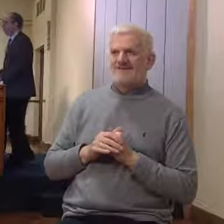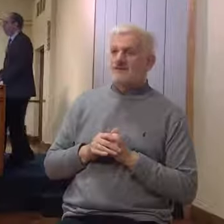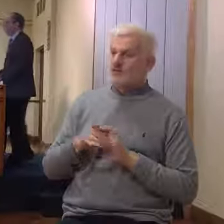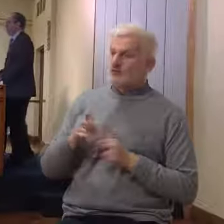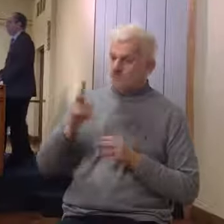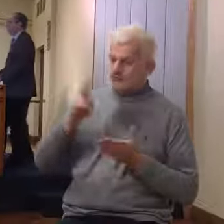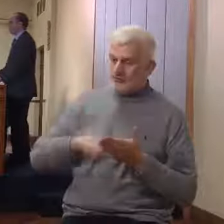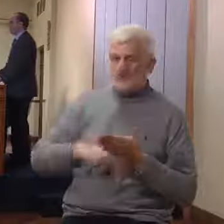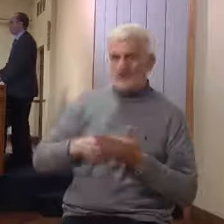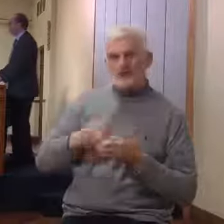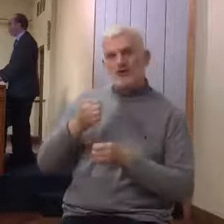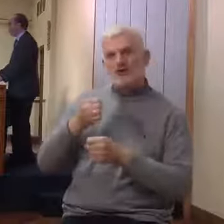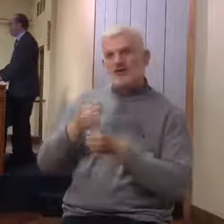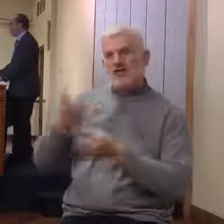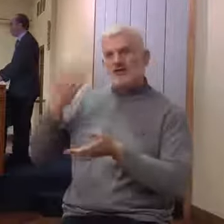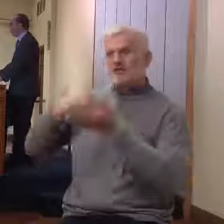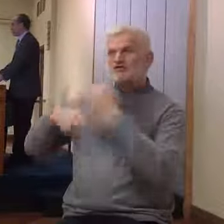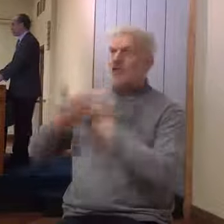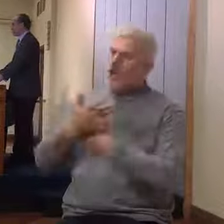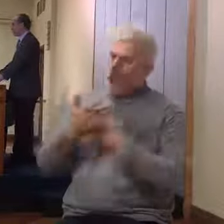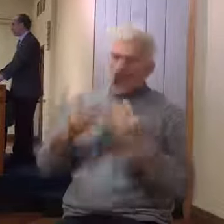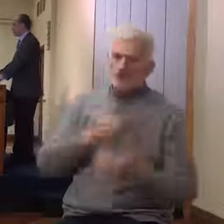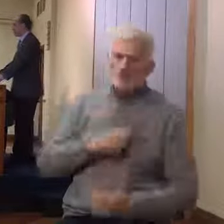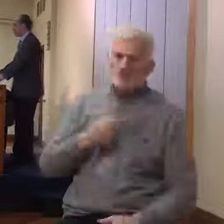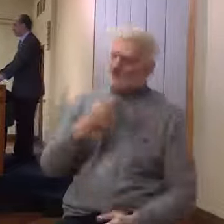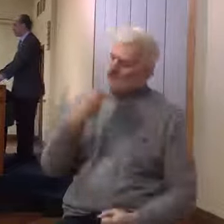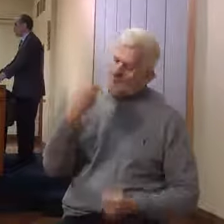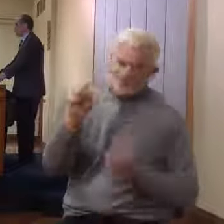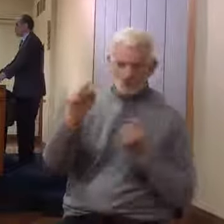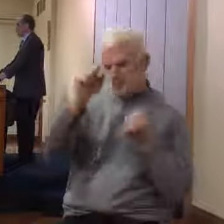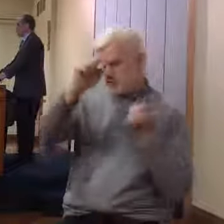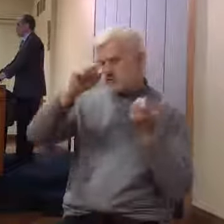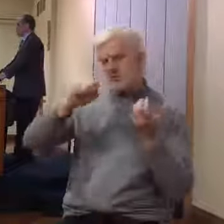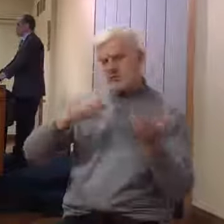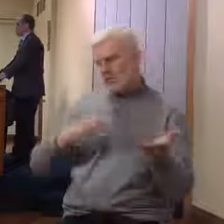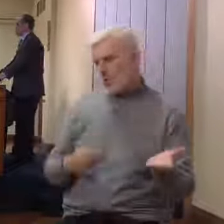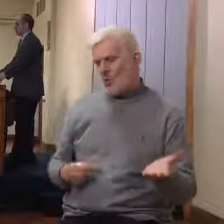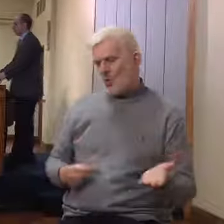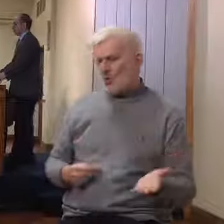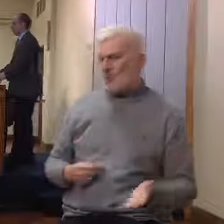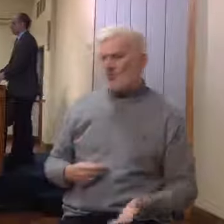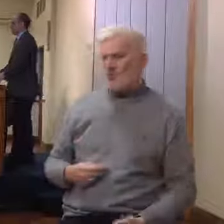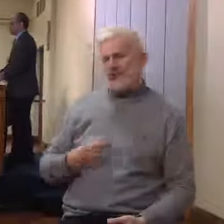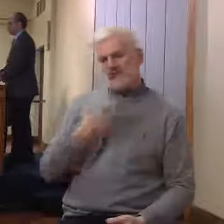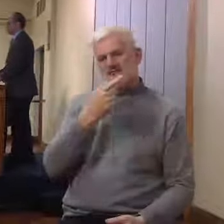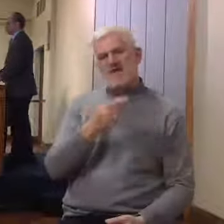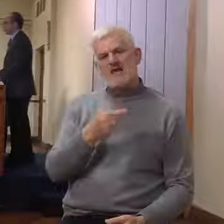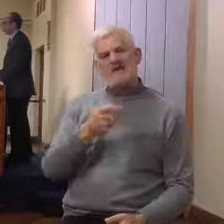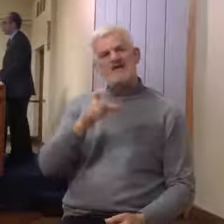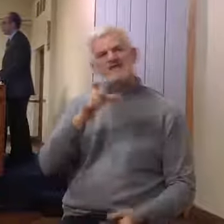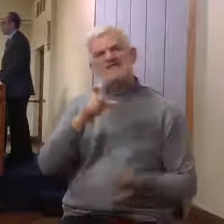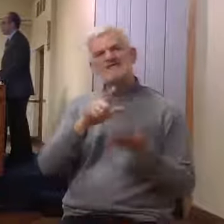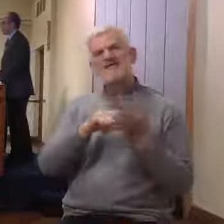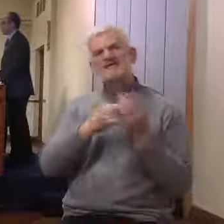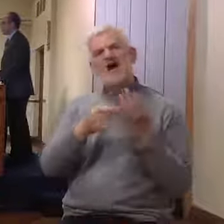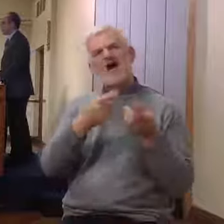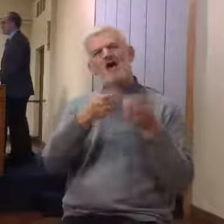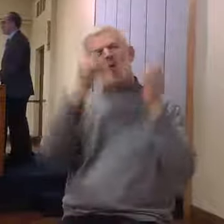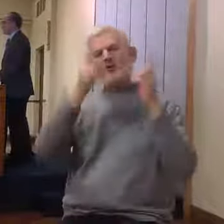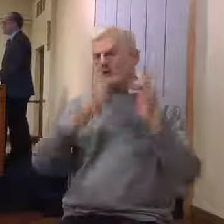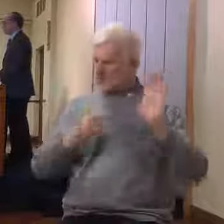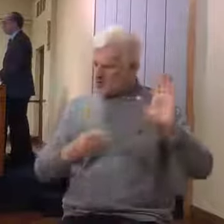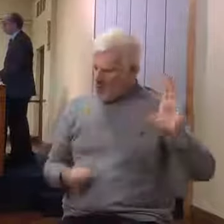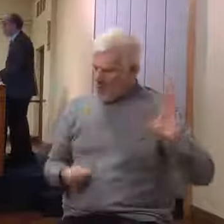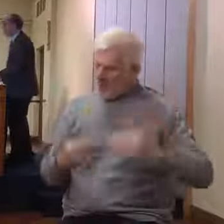many, many believers refused at any time, at any point, to say that Caesar is Lord,